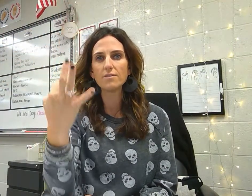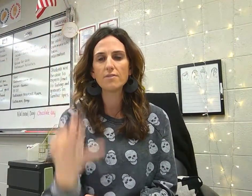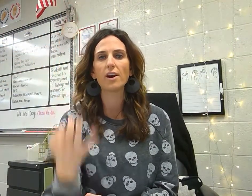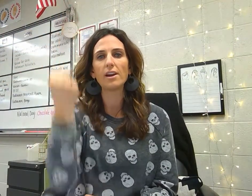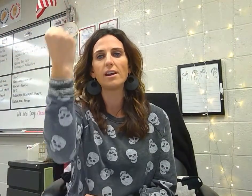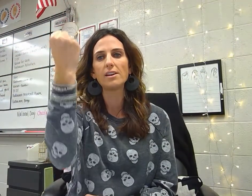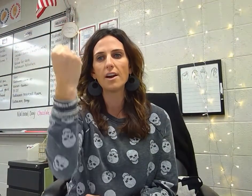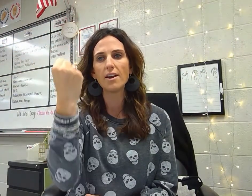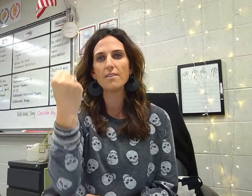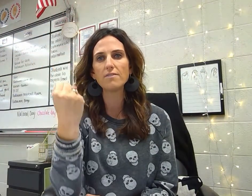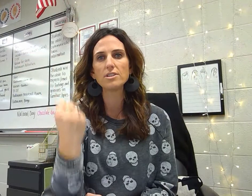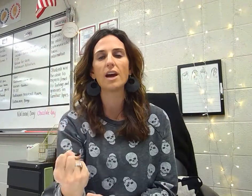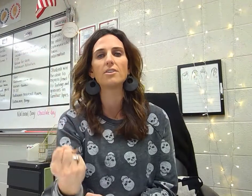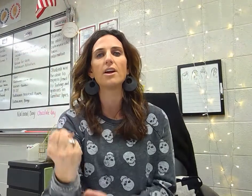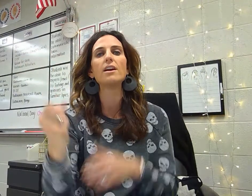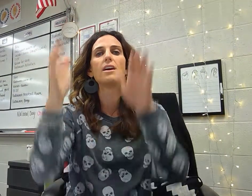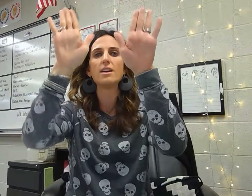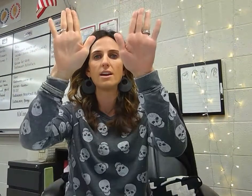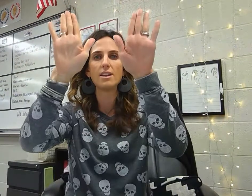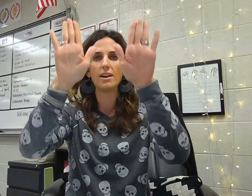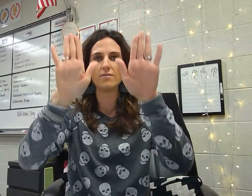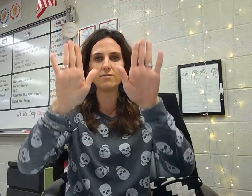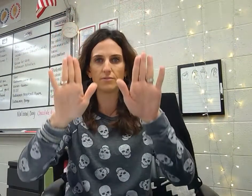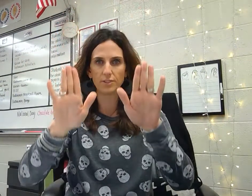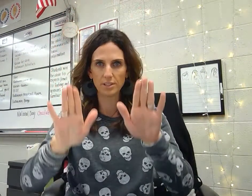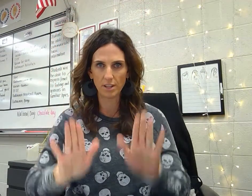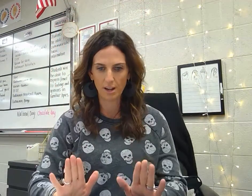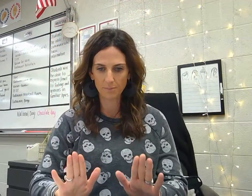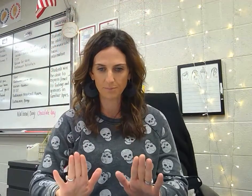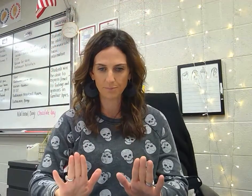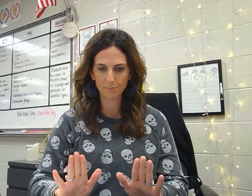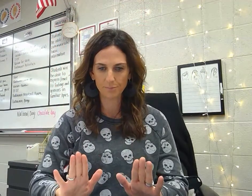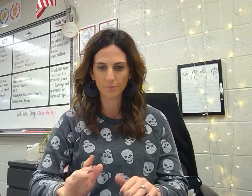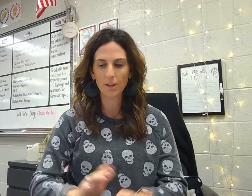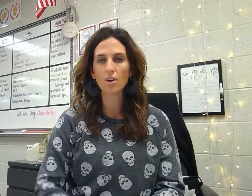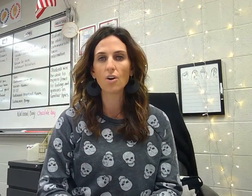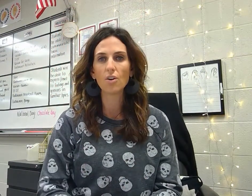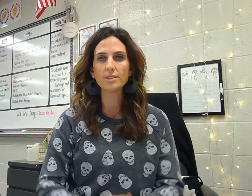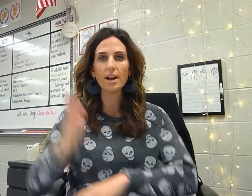every Friday, every Saturday, and every Sunday. All day,